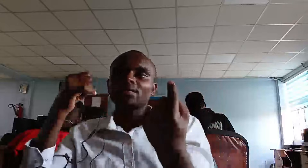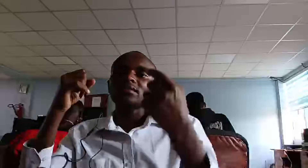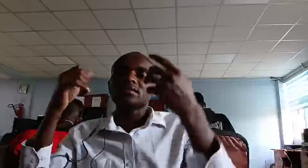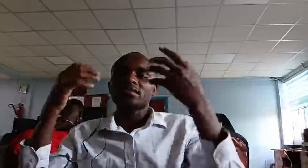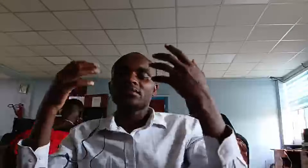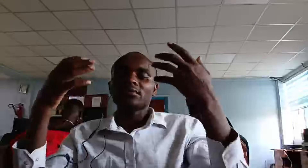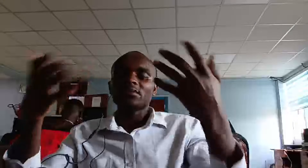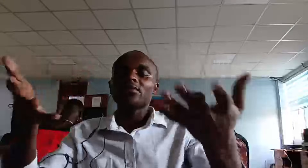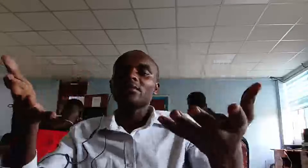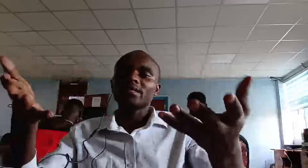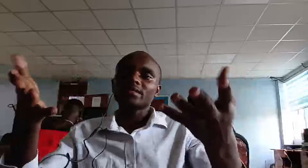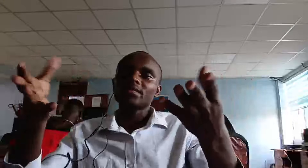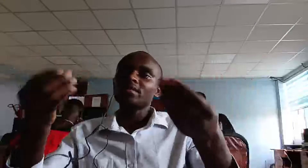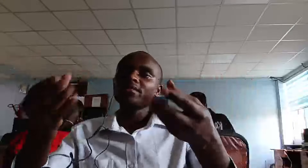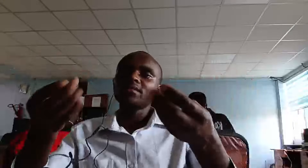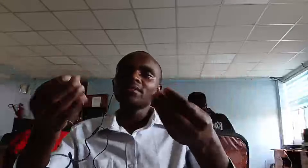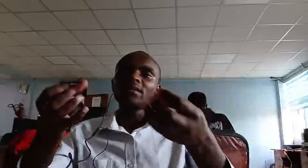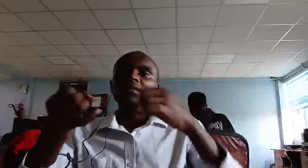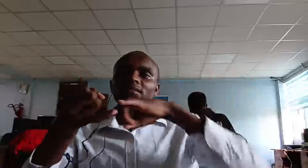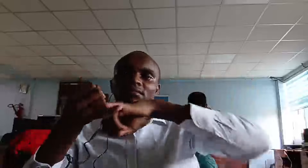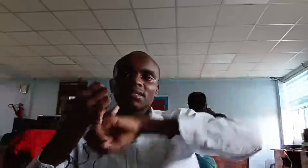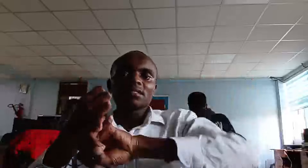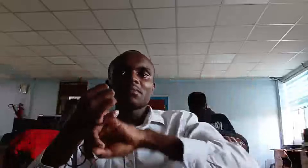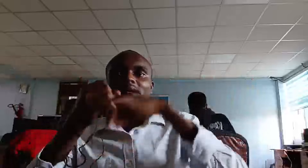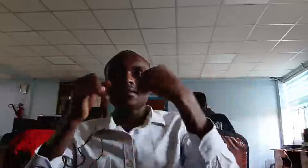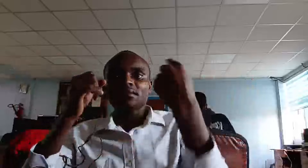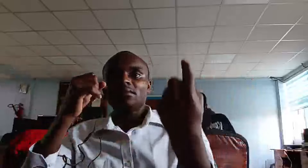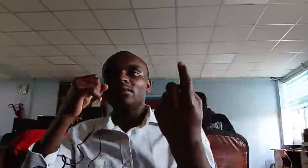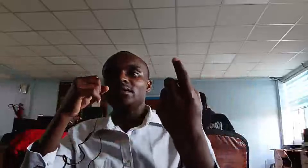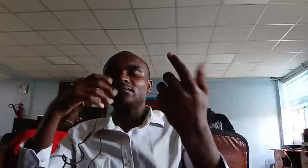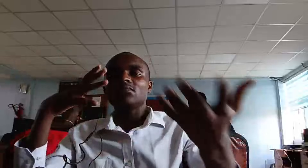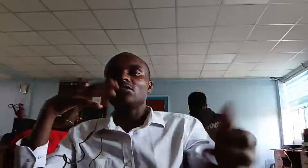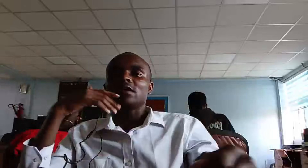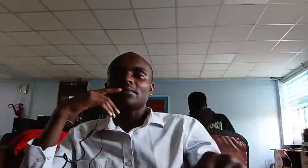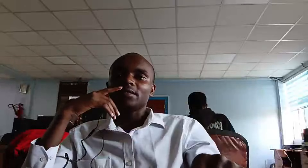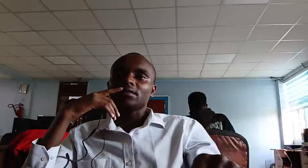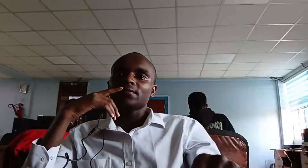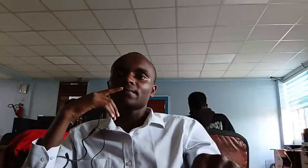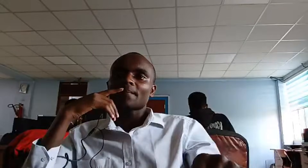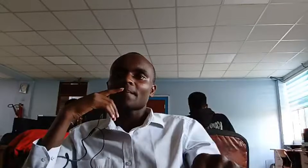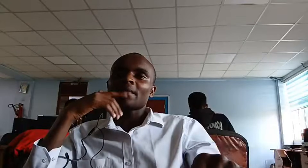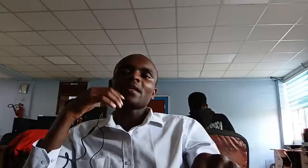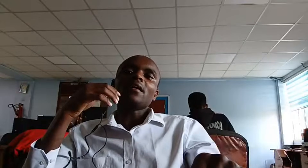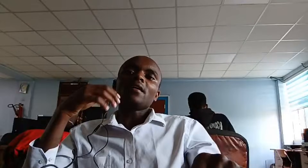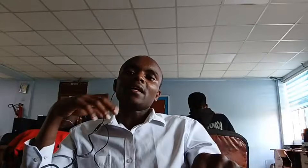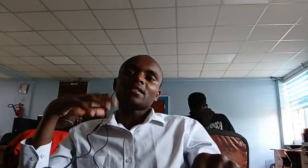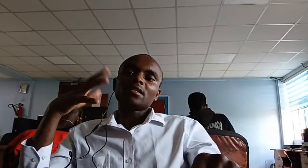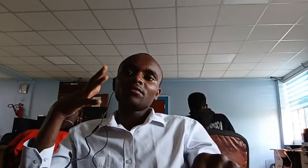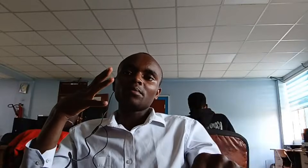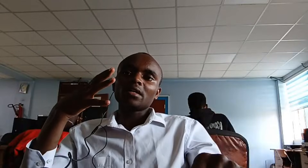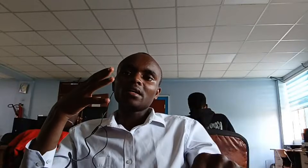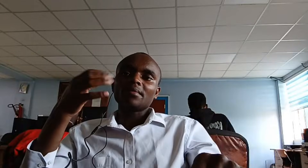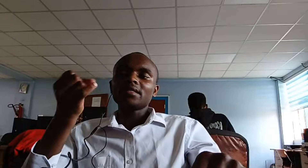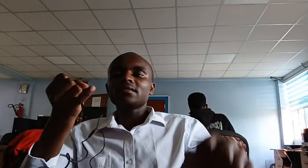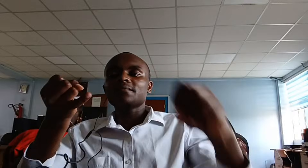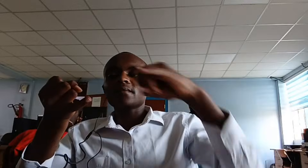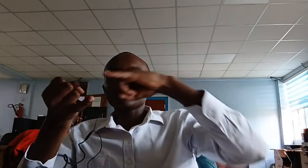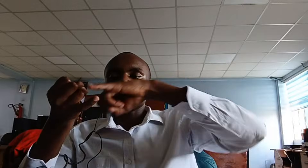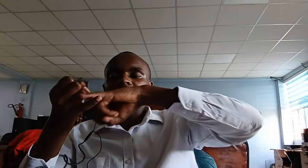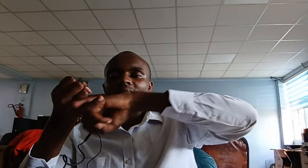The sign for monogamous. It's easy. Just marry and one. Monogamous. Sign for polygamous. It's